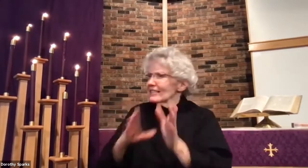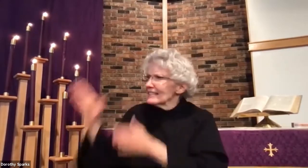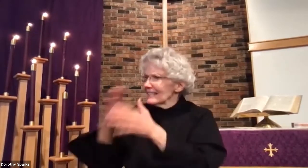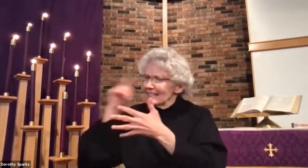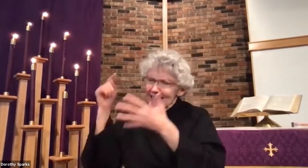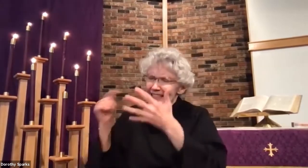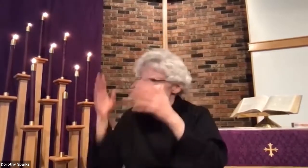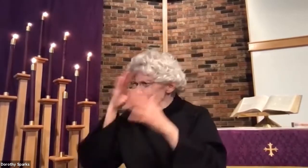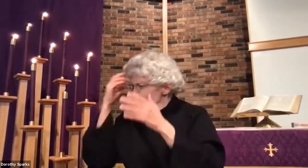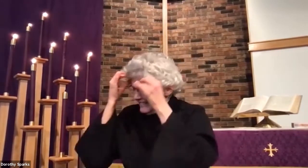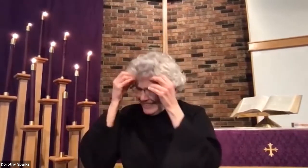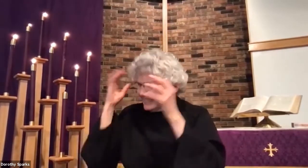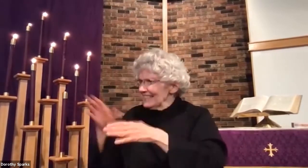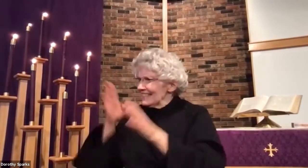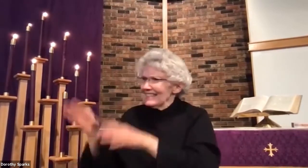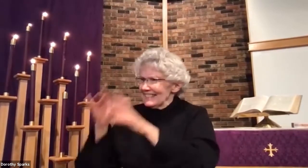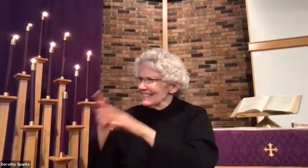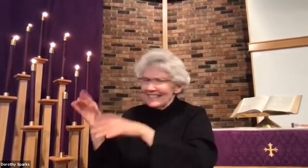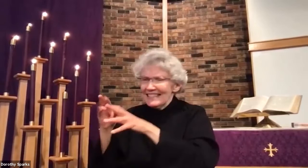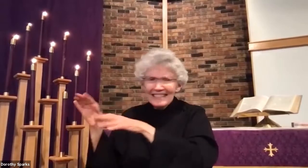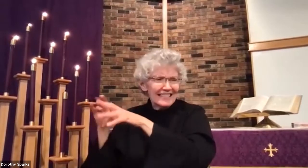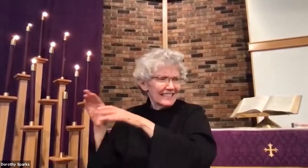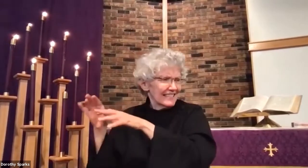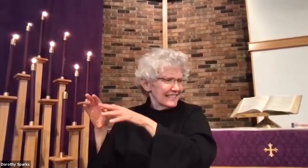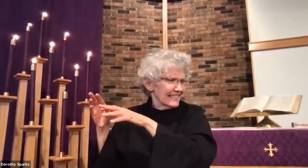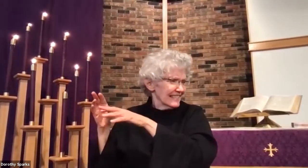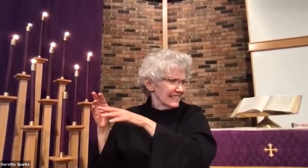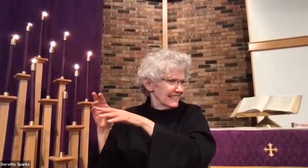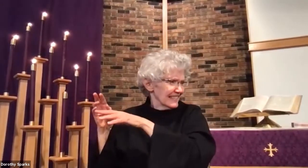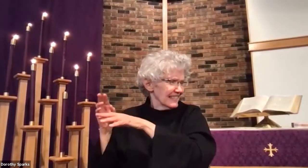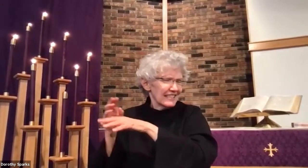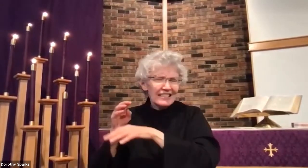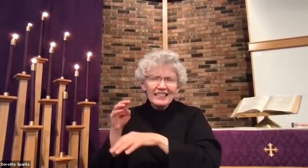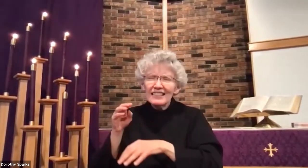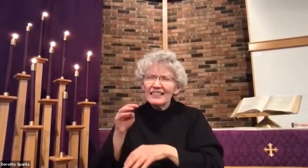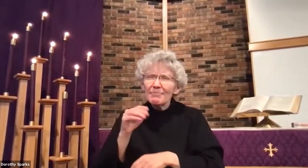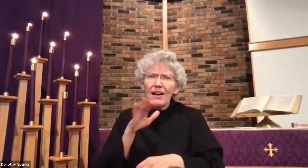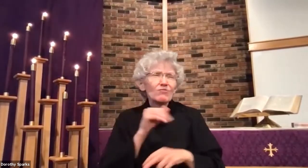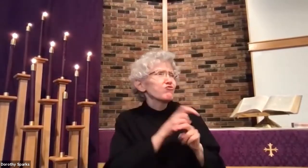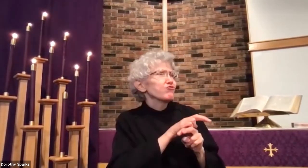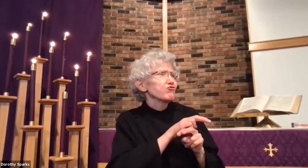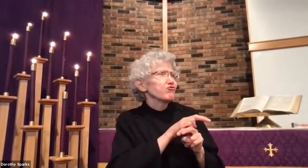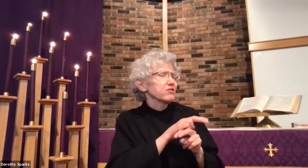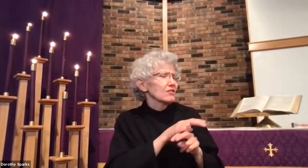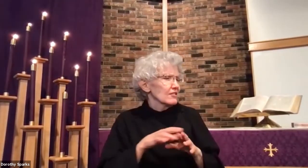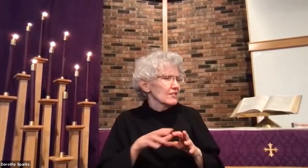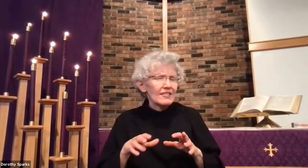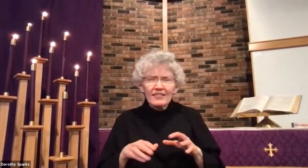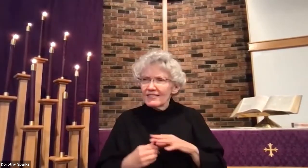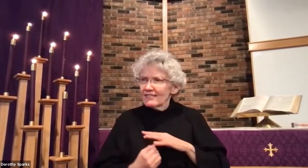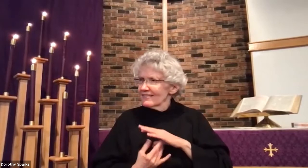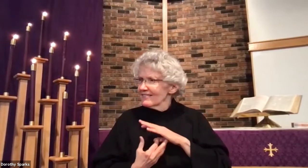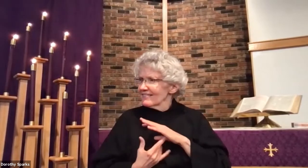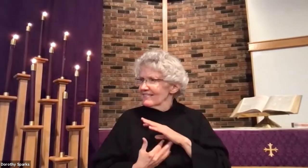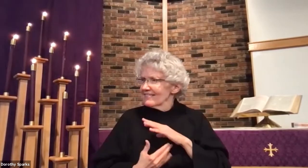helped and showed mercy." Jesus said, "Then go and do the same." While Jesus and his followers